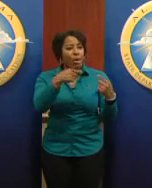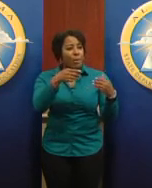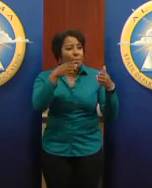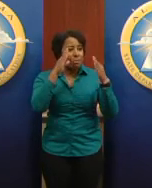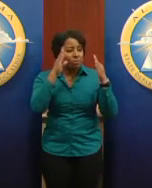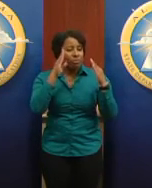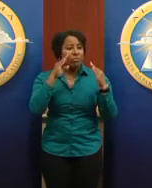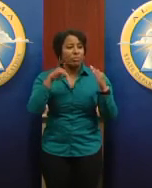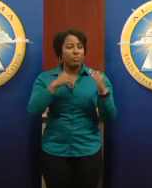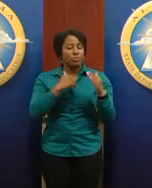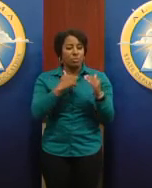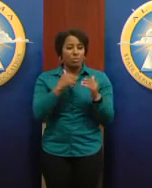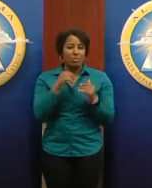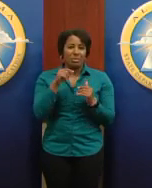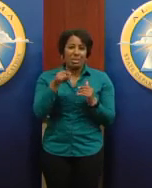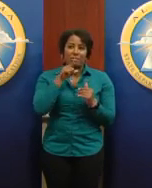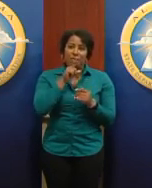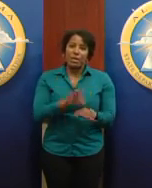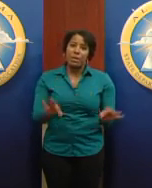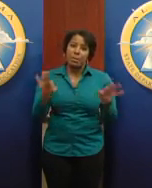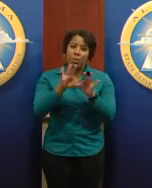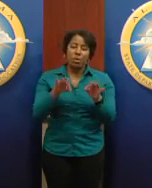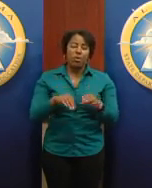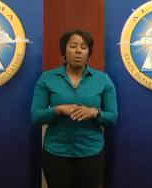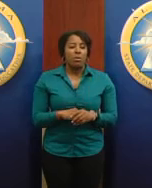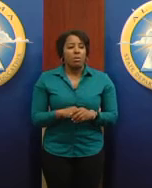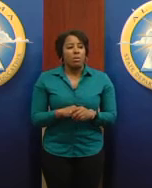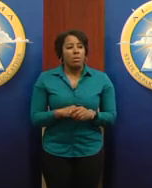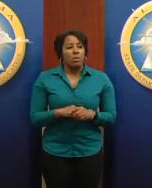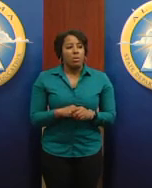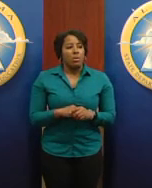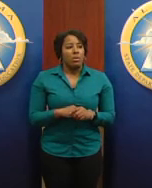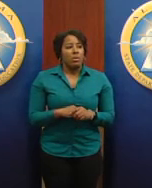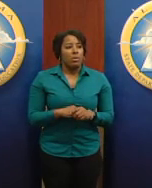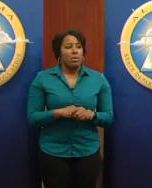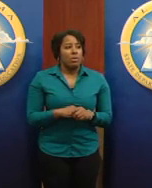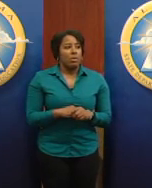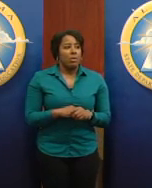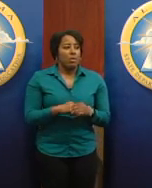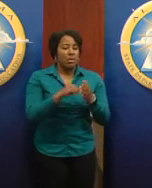of course, very, very important. Our document, that is